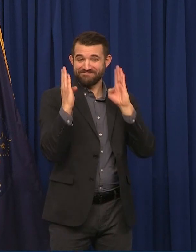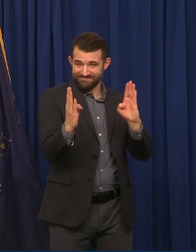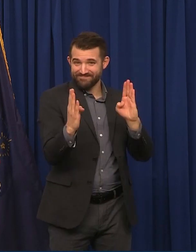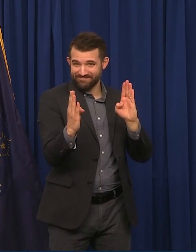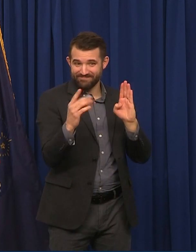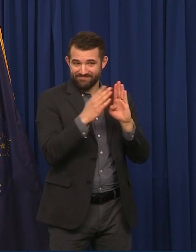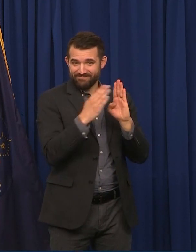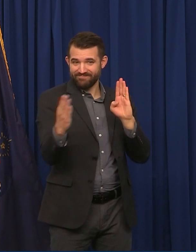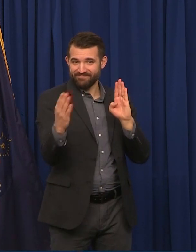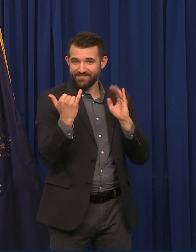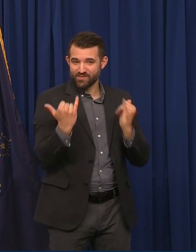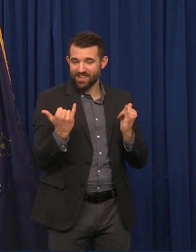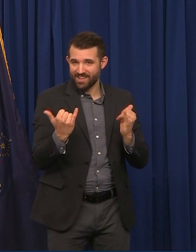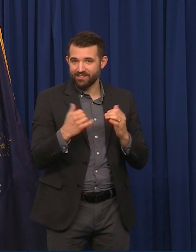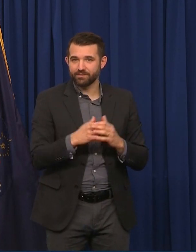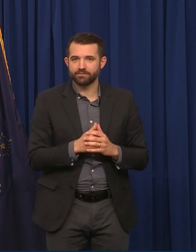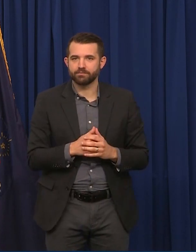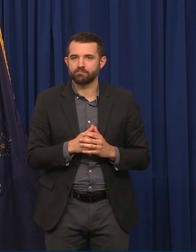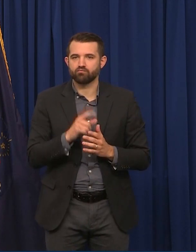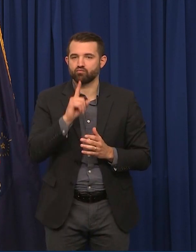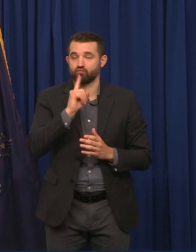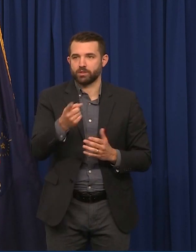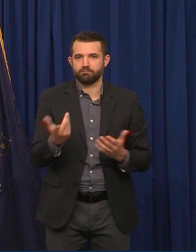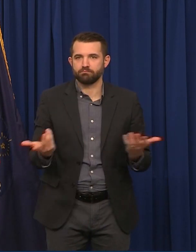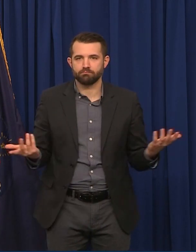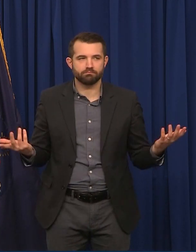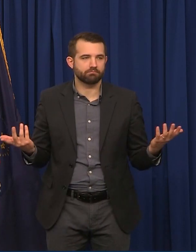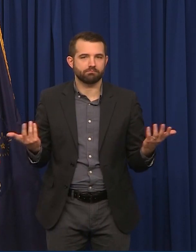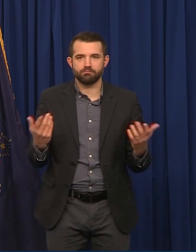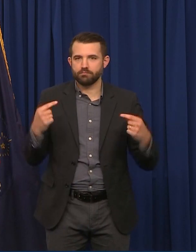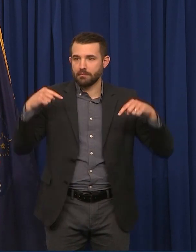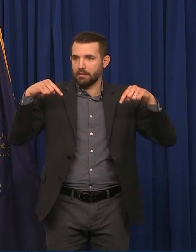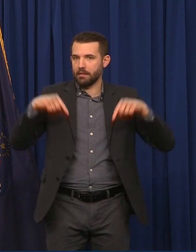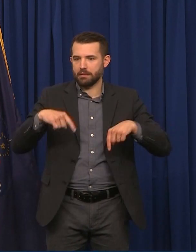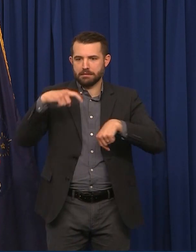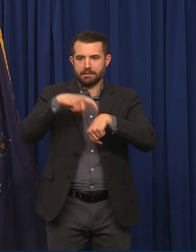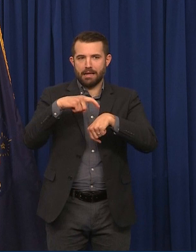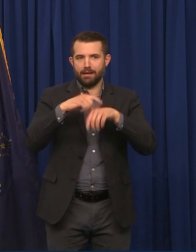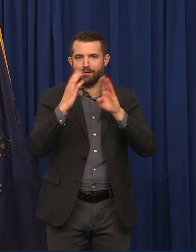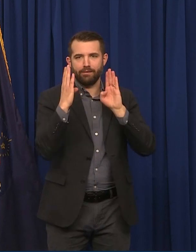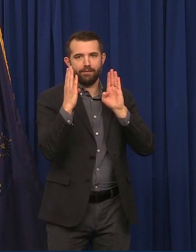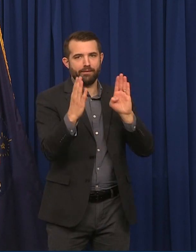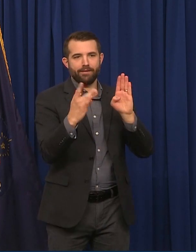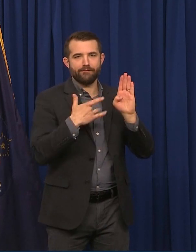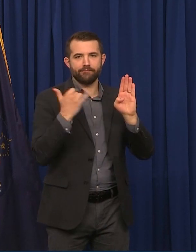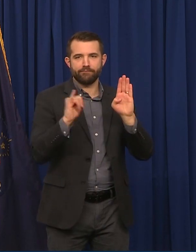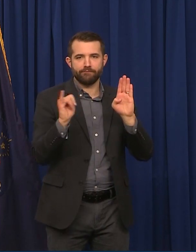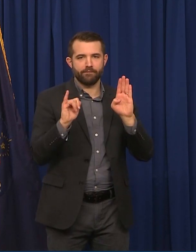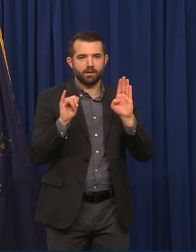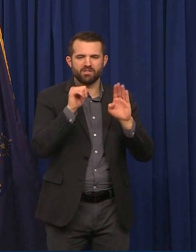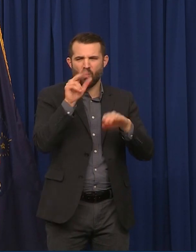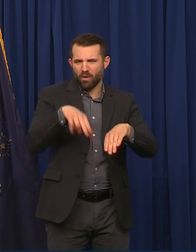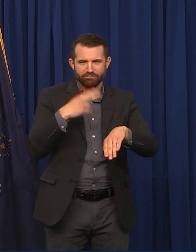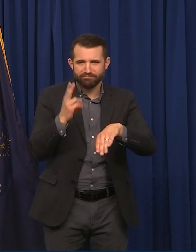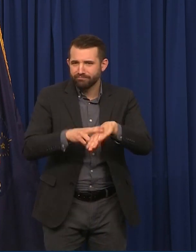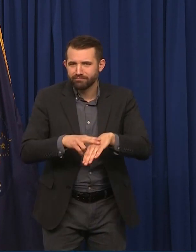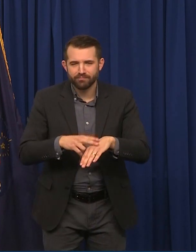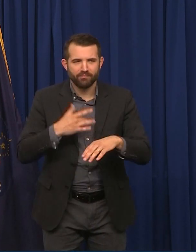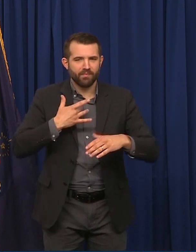These are, by any measure, unsettling, disorienting, and difficult